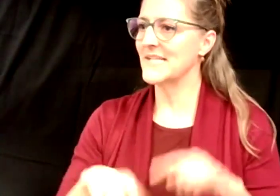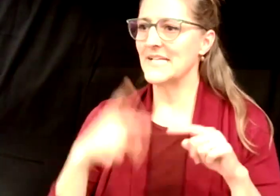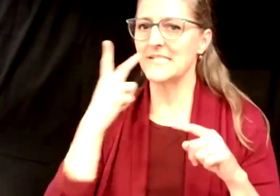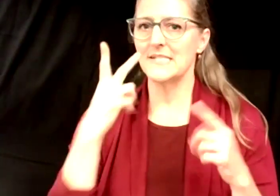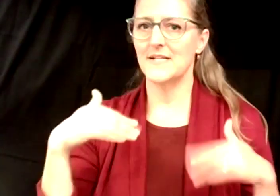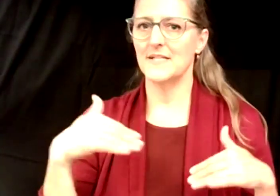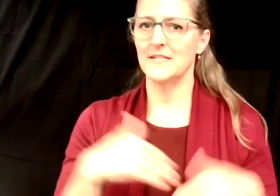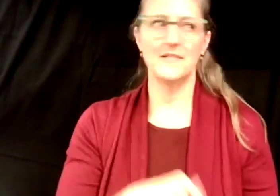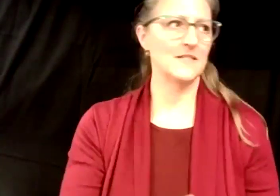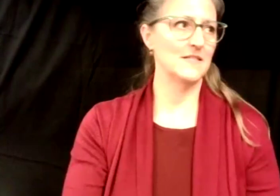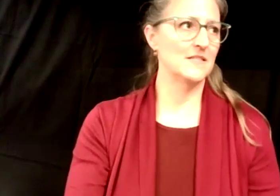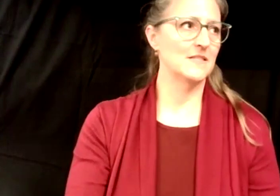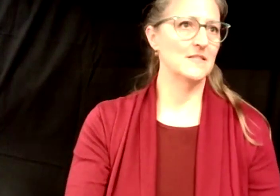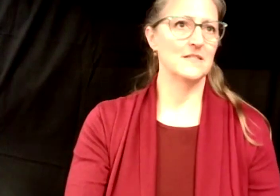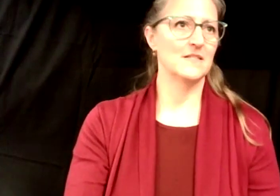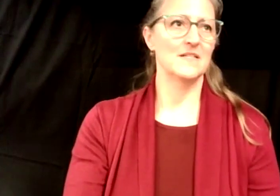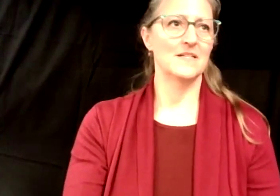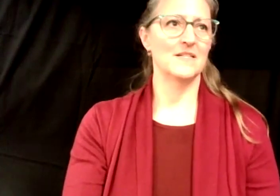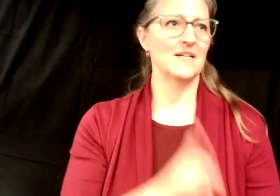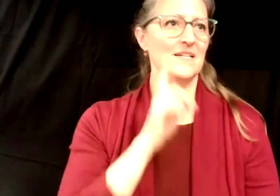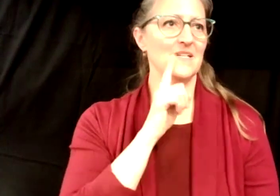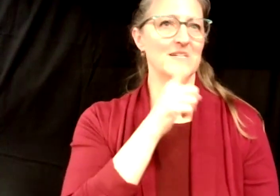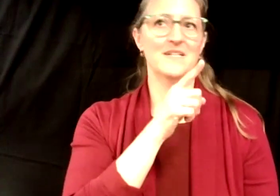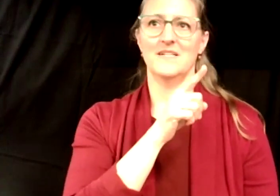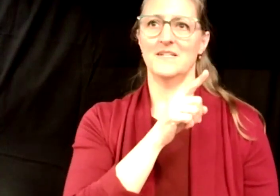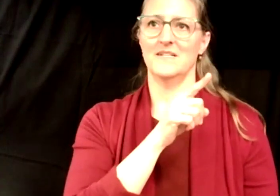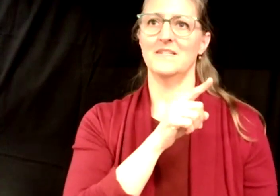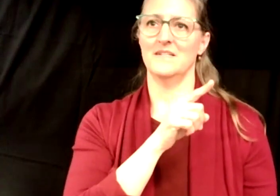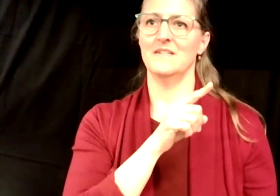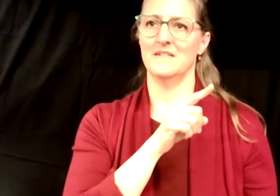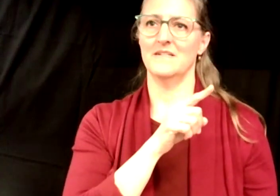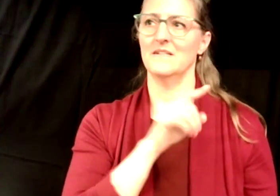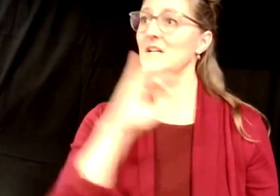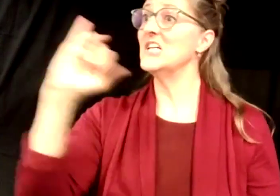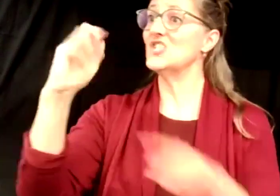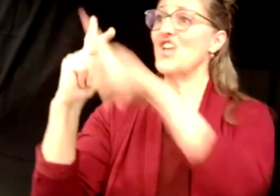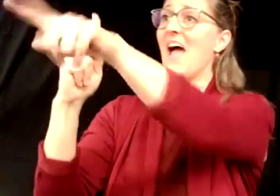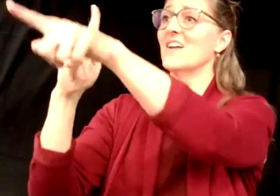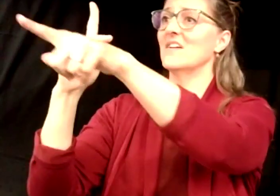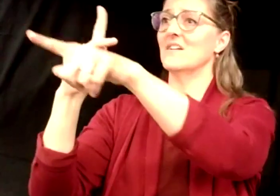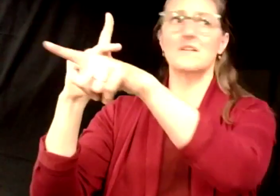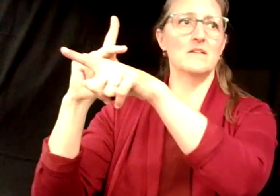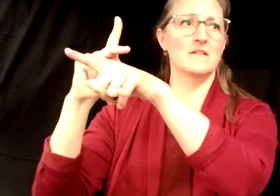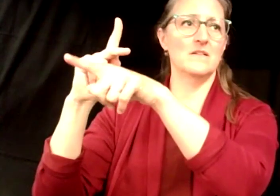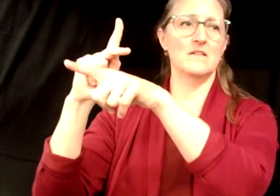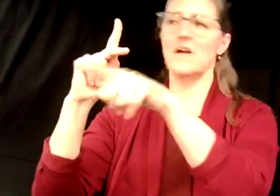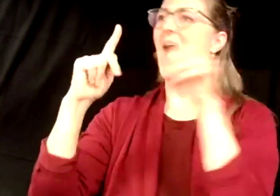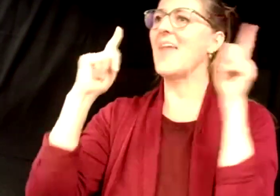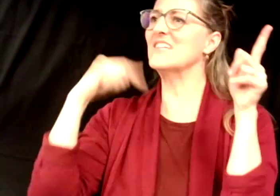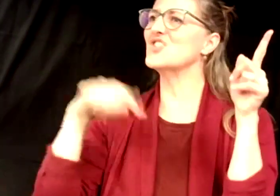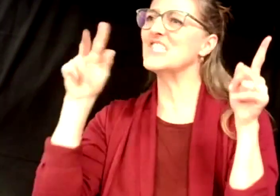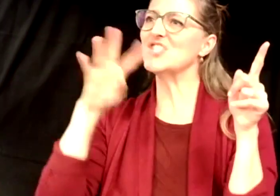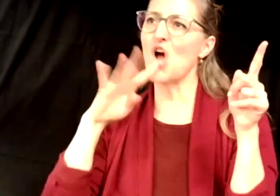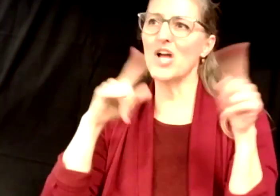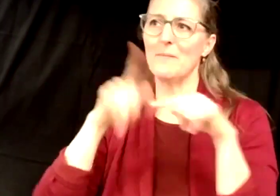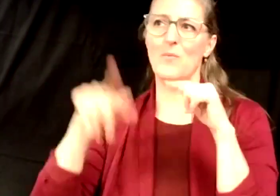Can y'all hear me? This is Sharon. I think she's waiting for Jack to call. I think, no, I think she was talking, but we can't hear her. Do we have